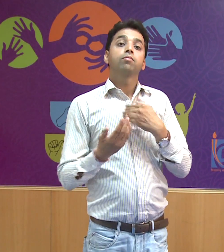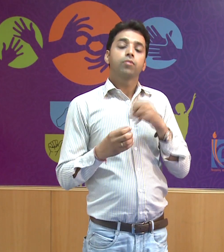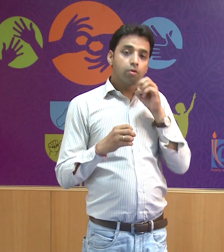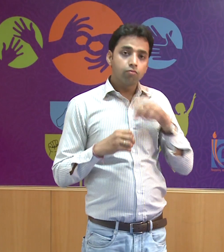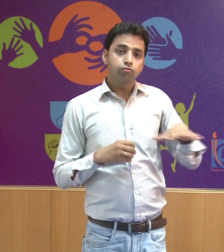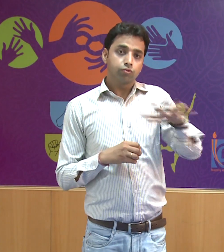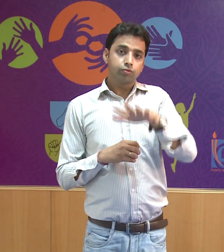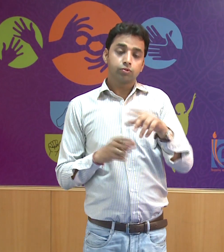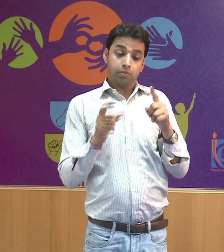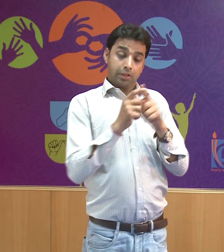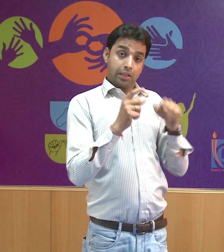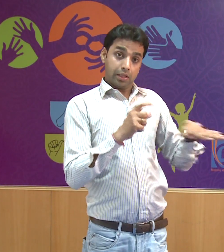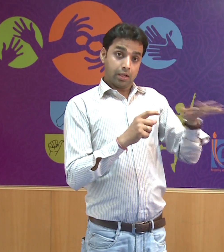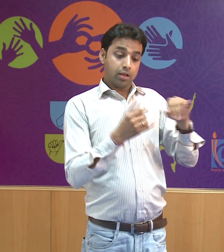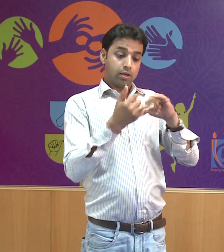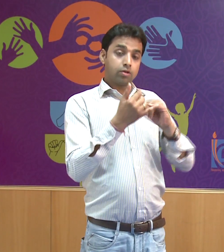Delhi Sultanate.